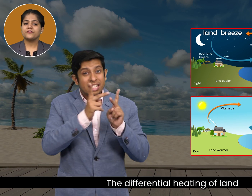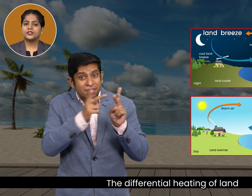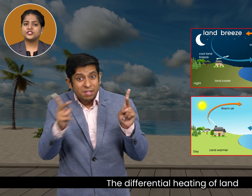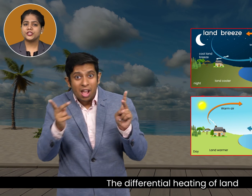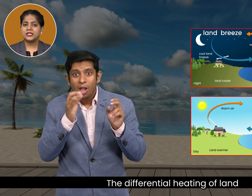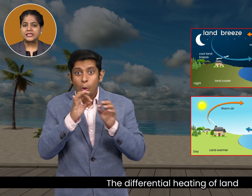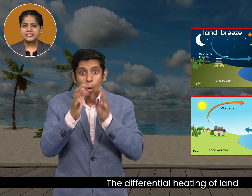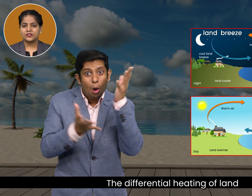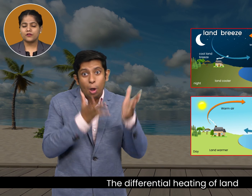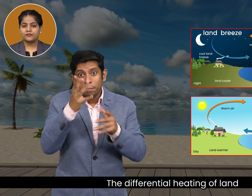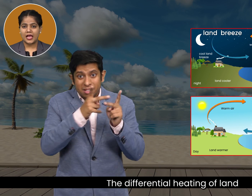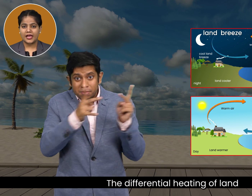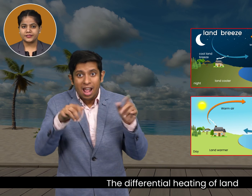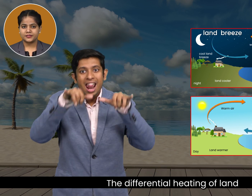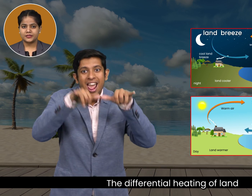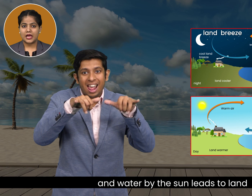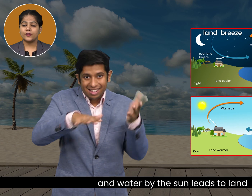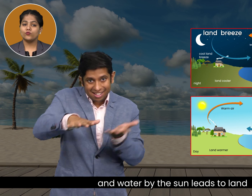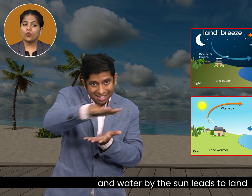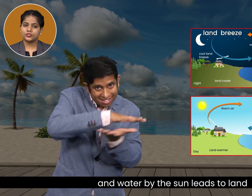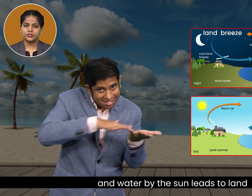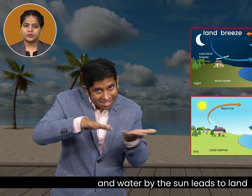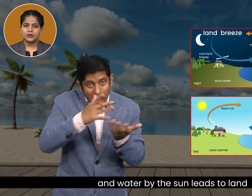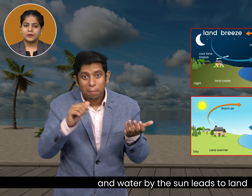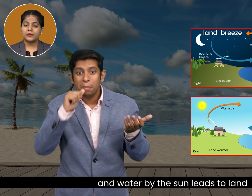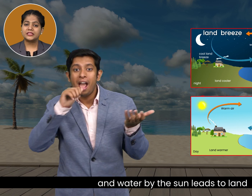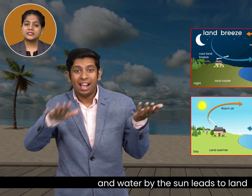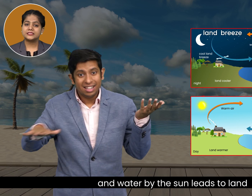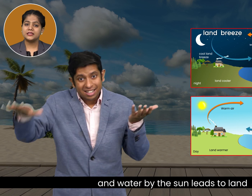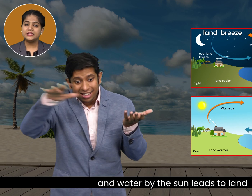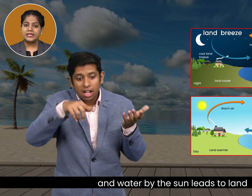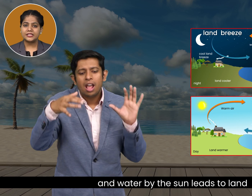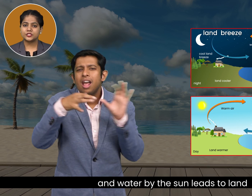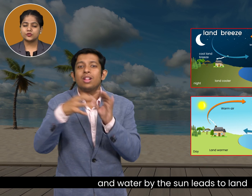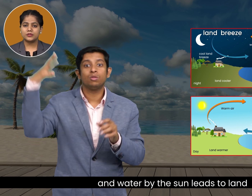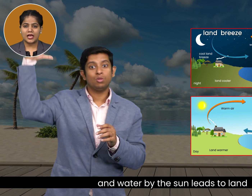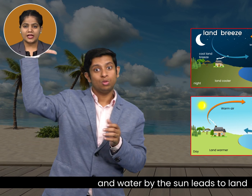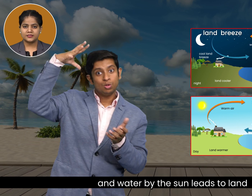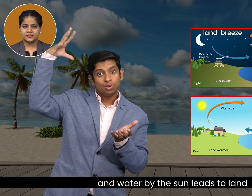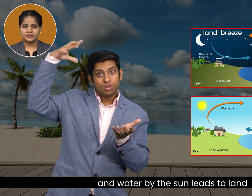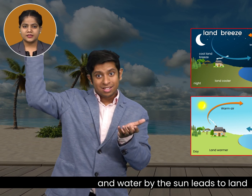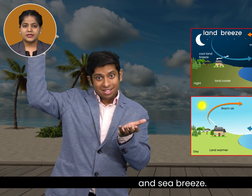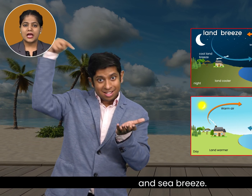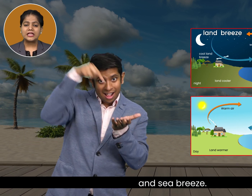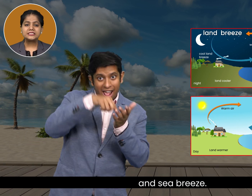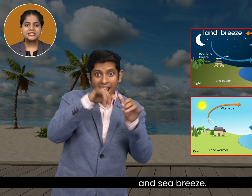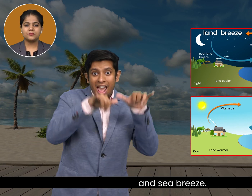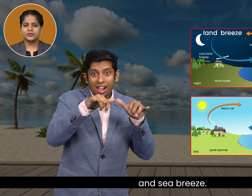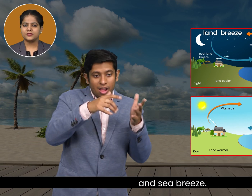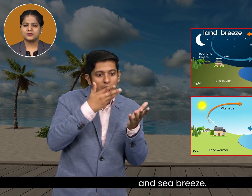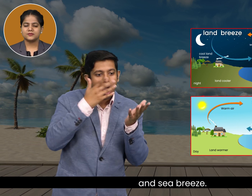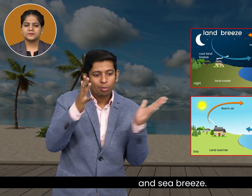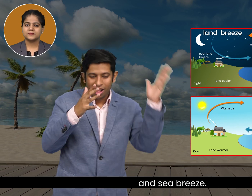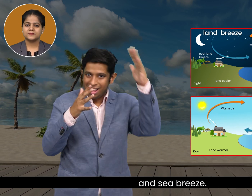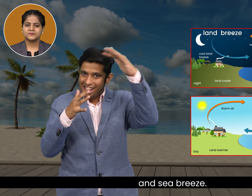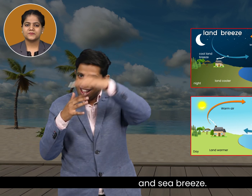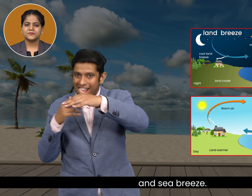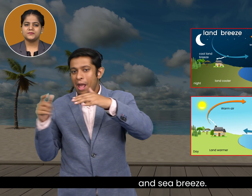The differential heating of land and water by the sun leads to land and sea